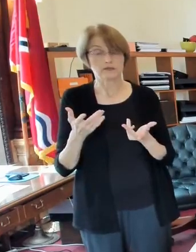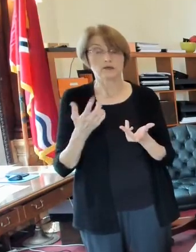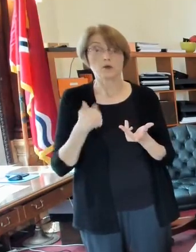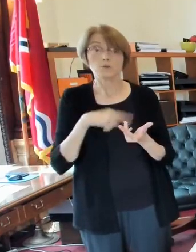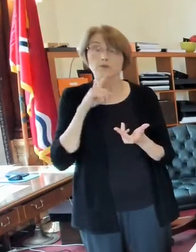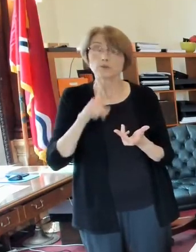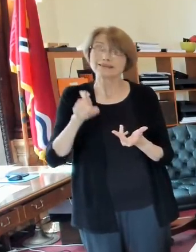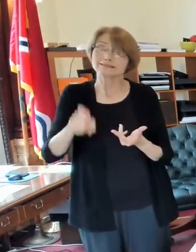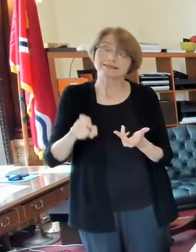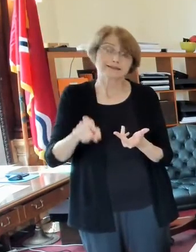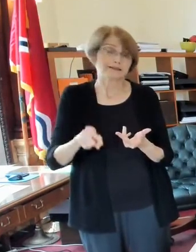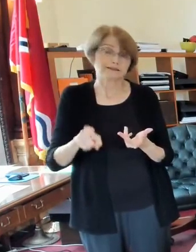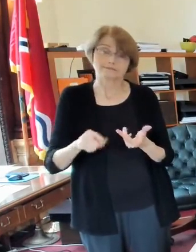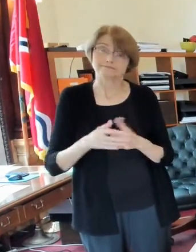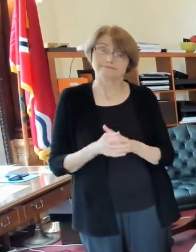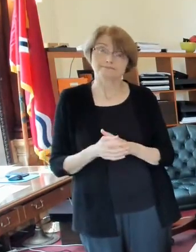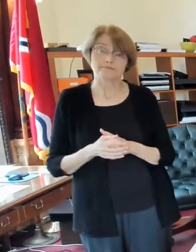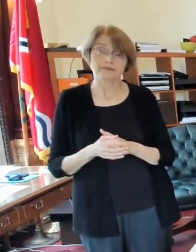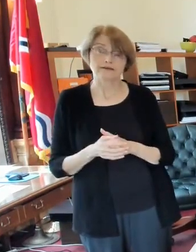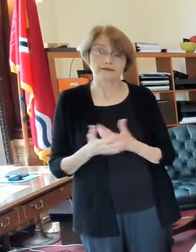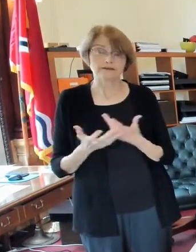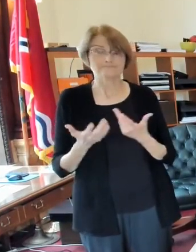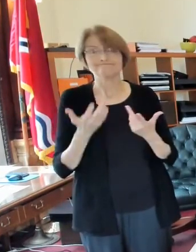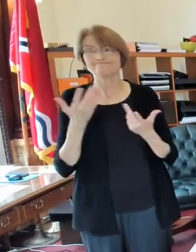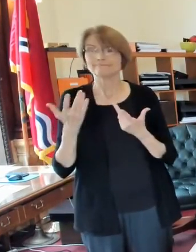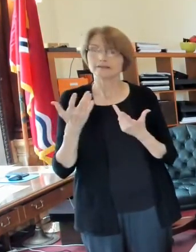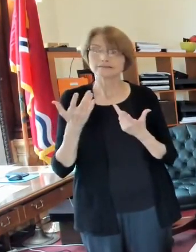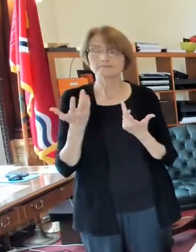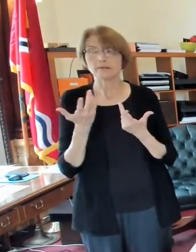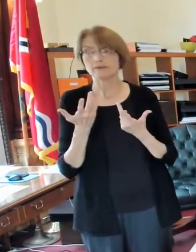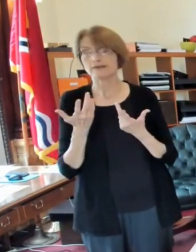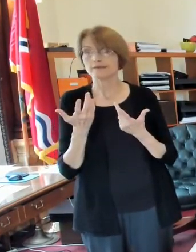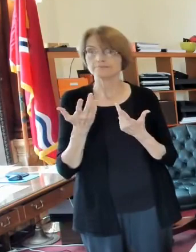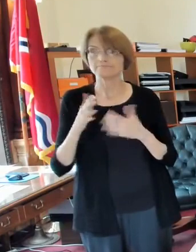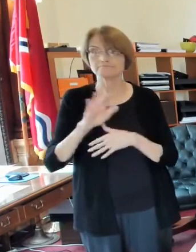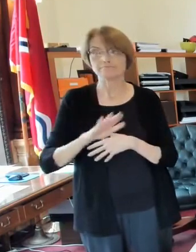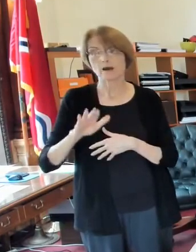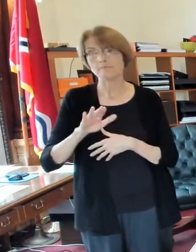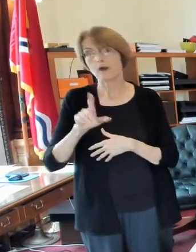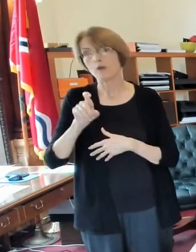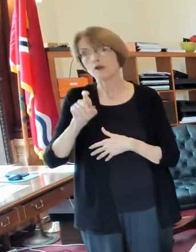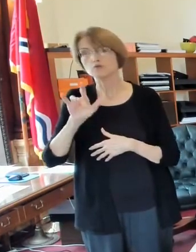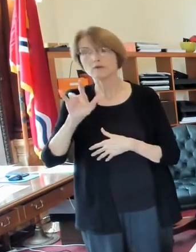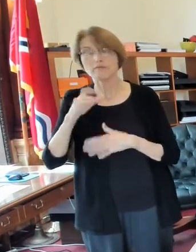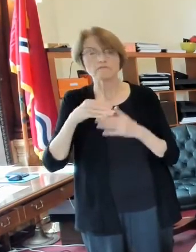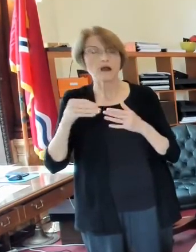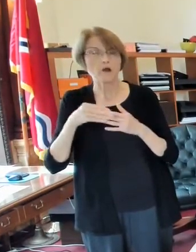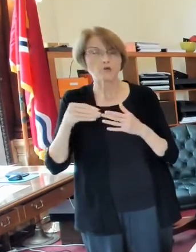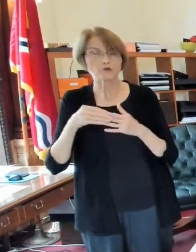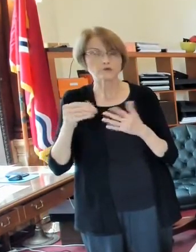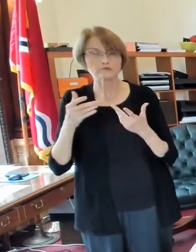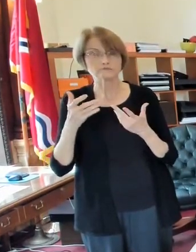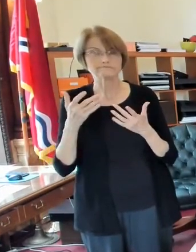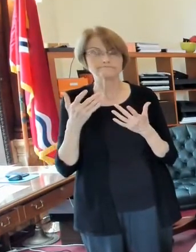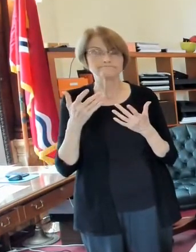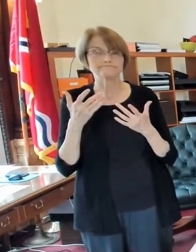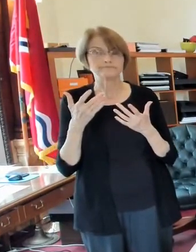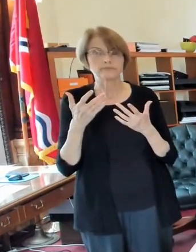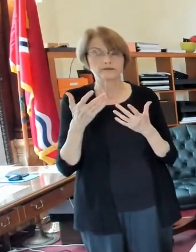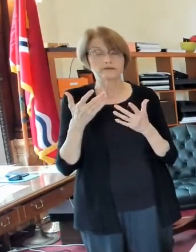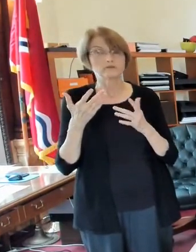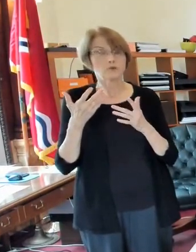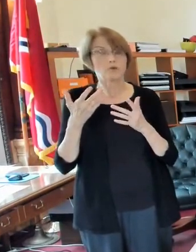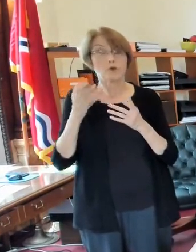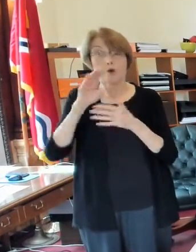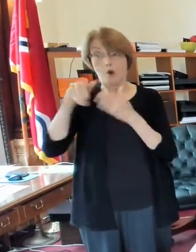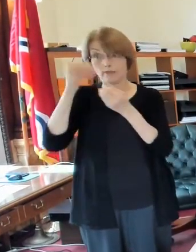to do that. It pays a little over $100, or maybe close to $125. It's online. We'll post it